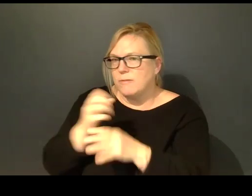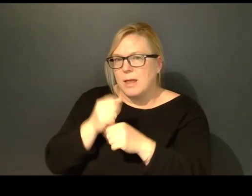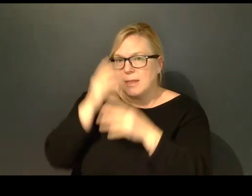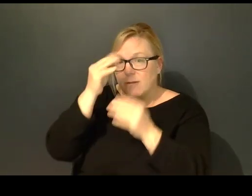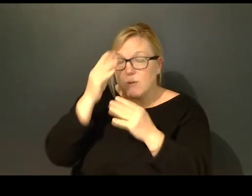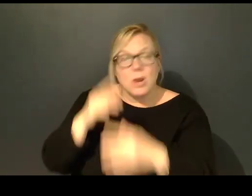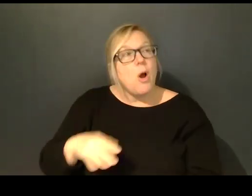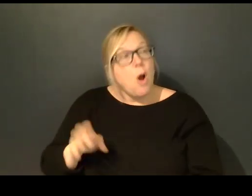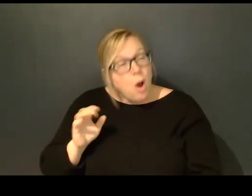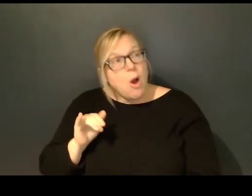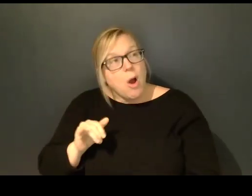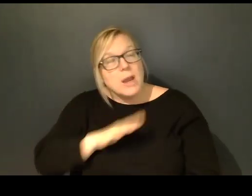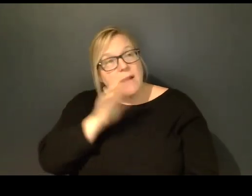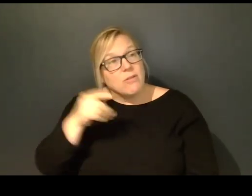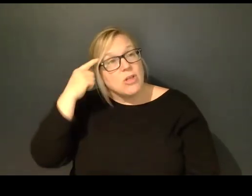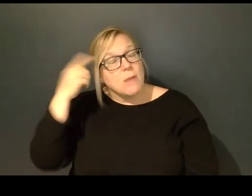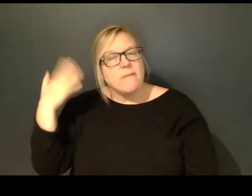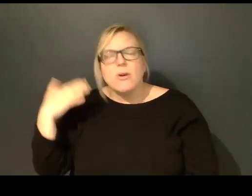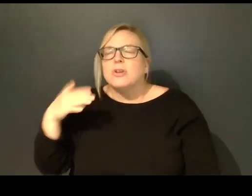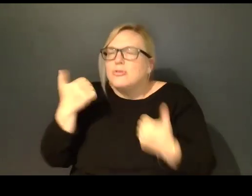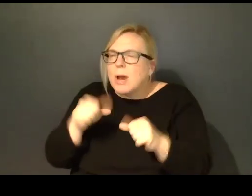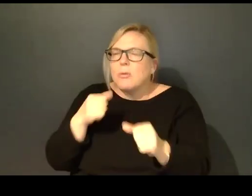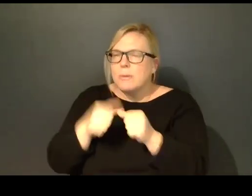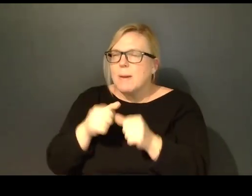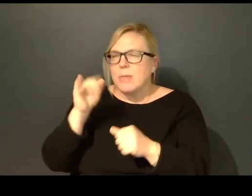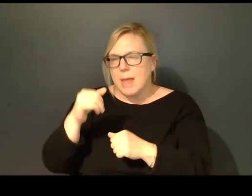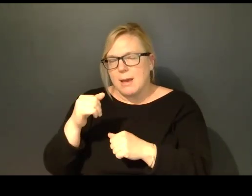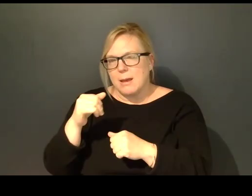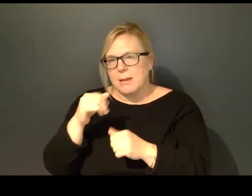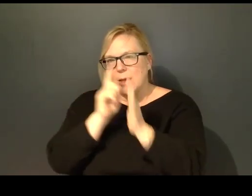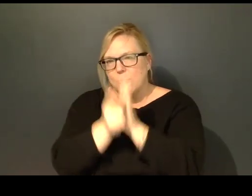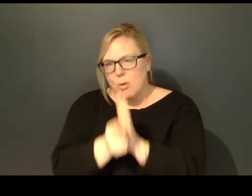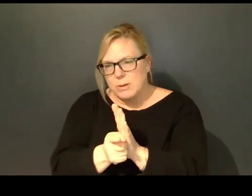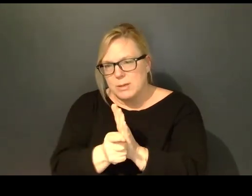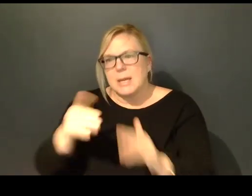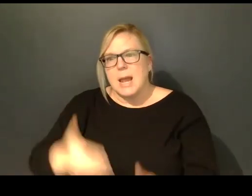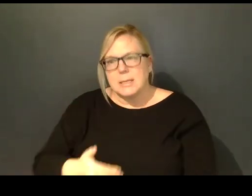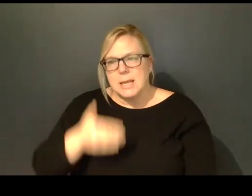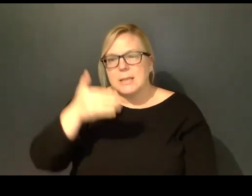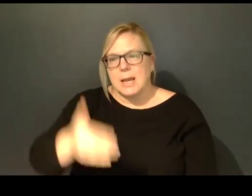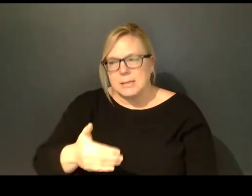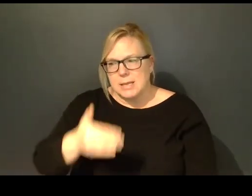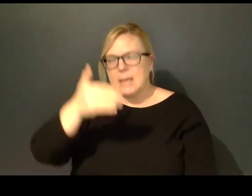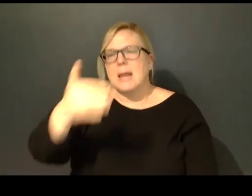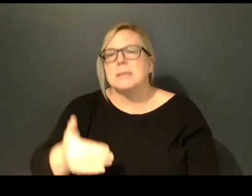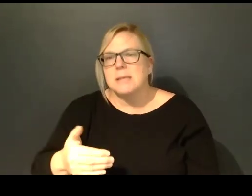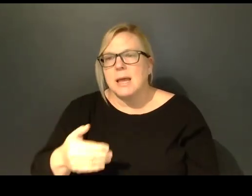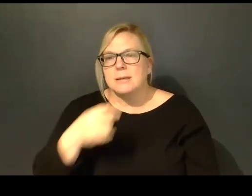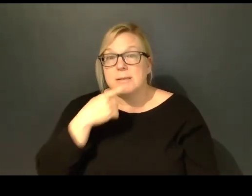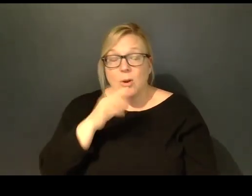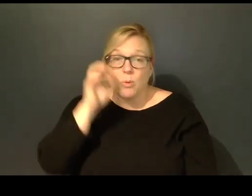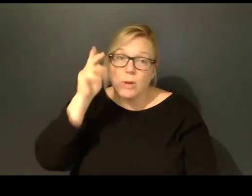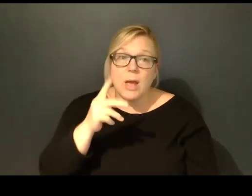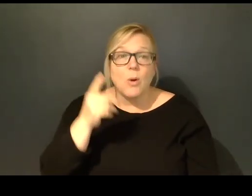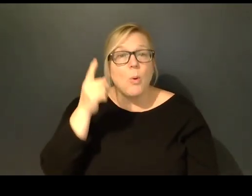that before, try to remember that moment the next day and the next day and the next, and consider, what am I missing here today? What is in front of me that I